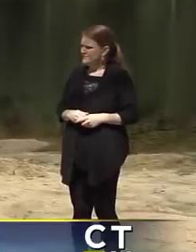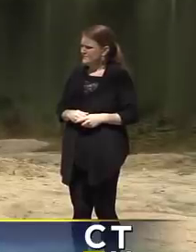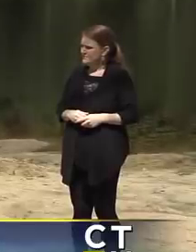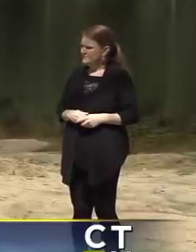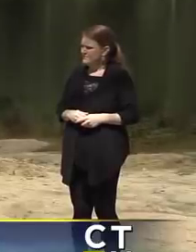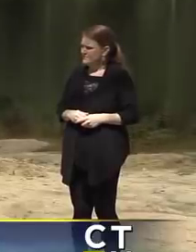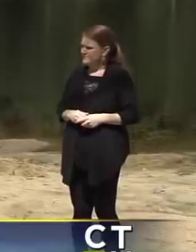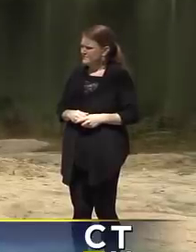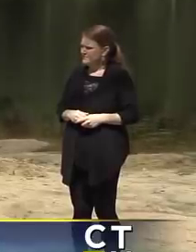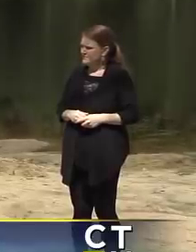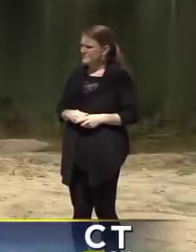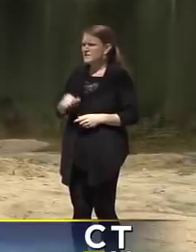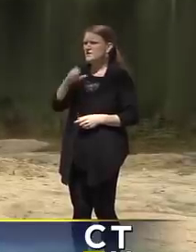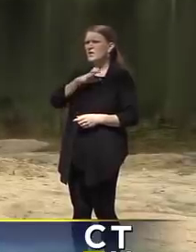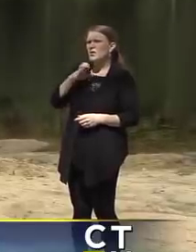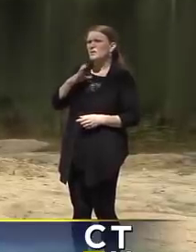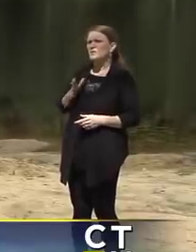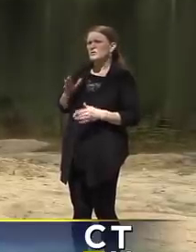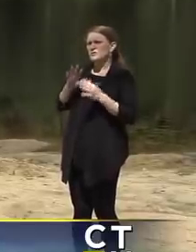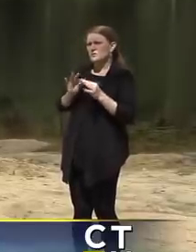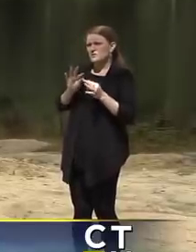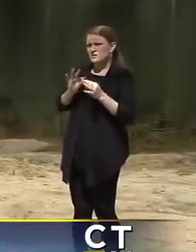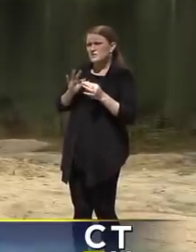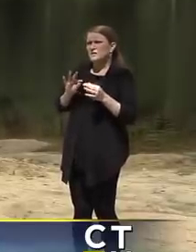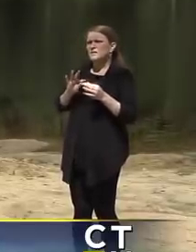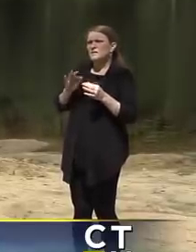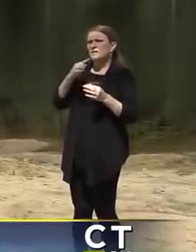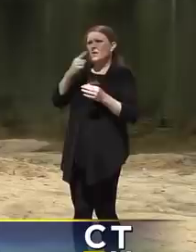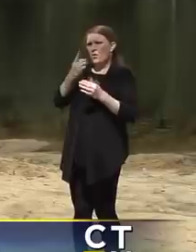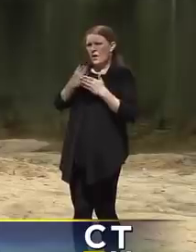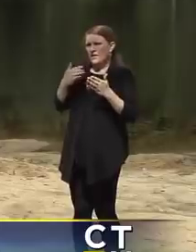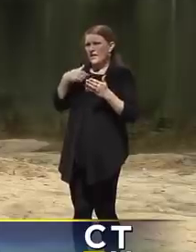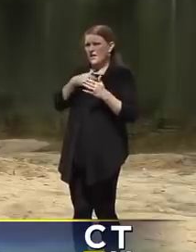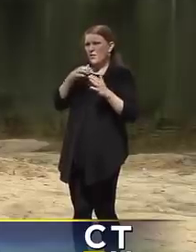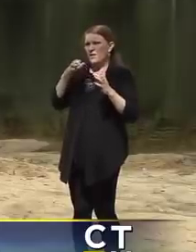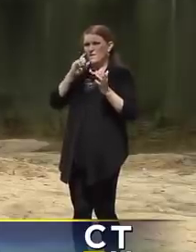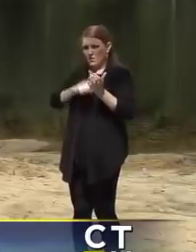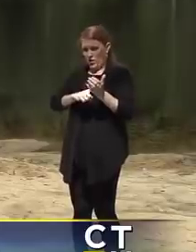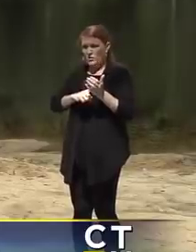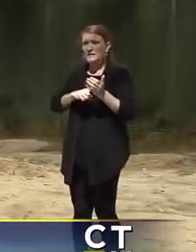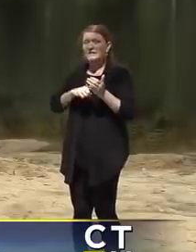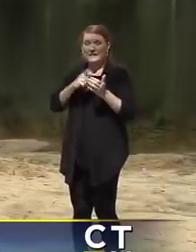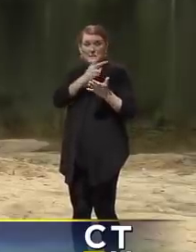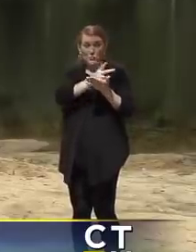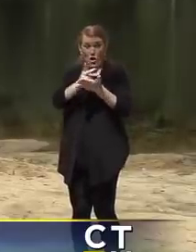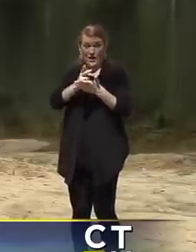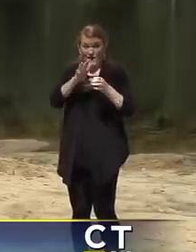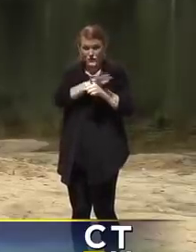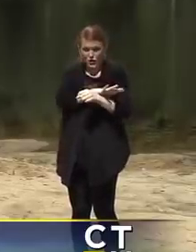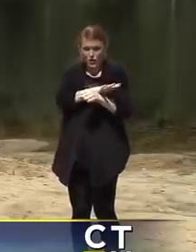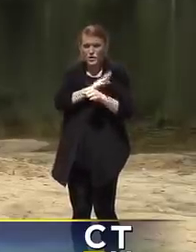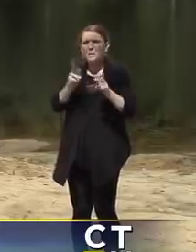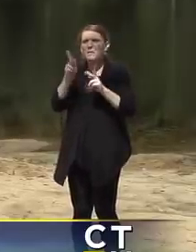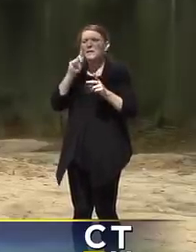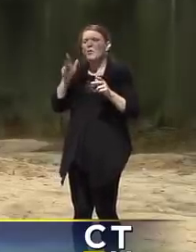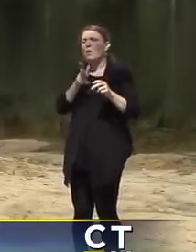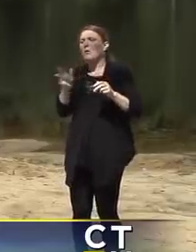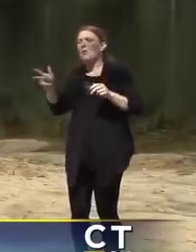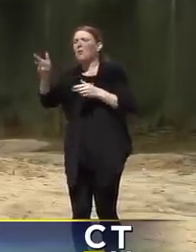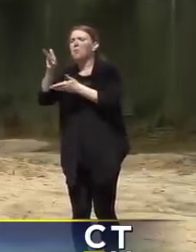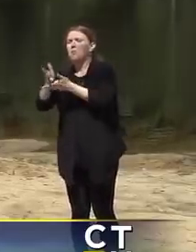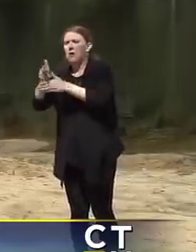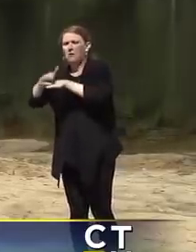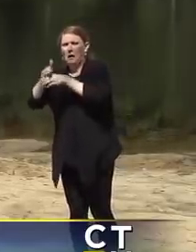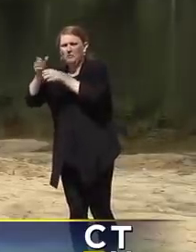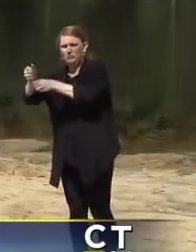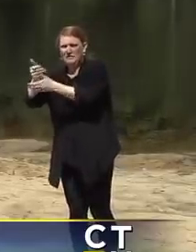people parking outside of a park that has closed and then attempting to walk in. Under an executive order from